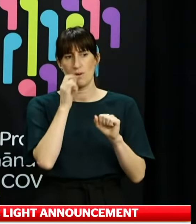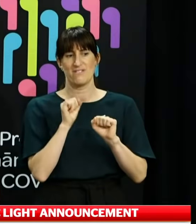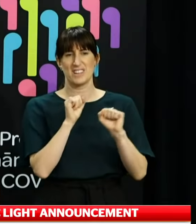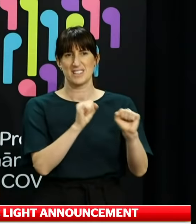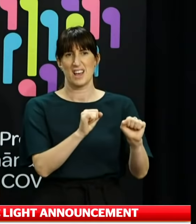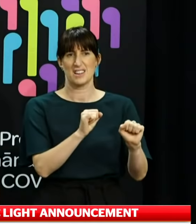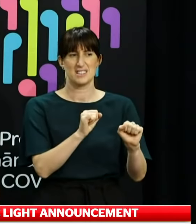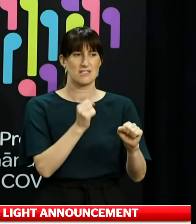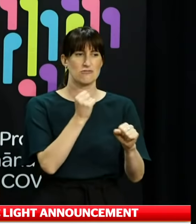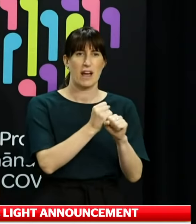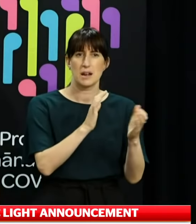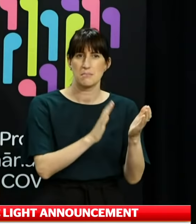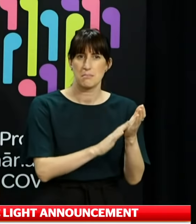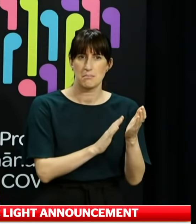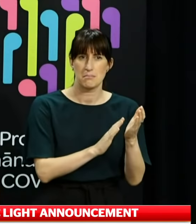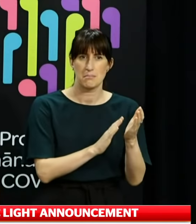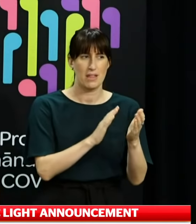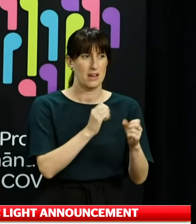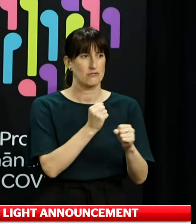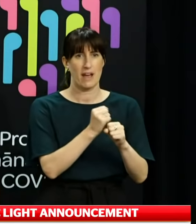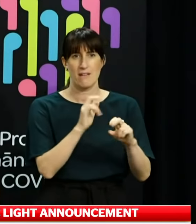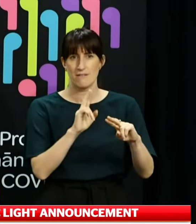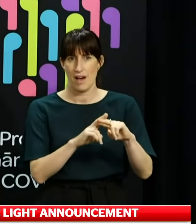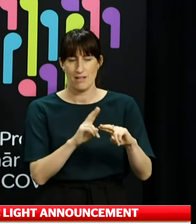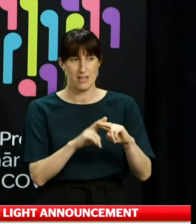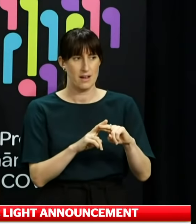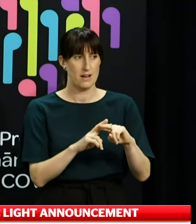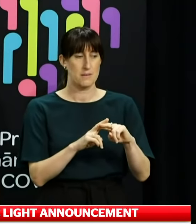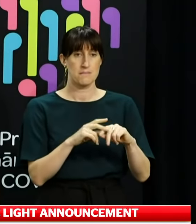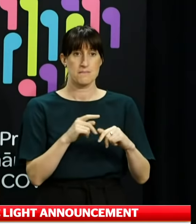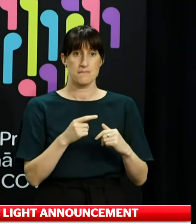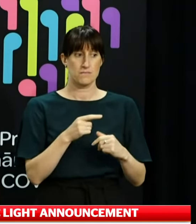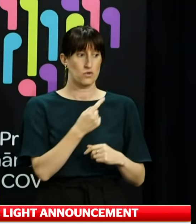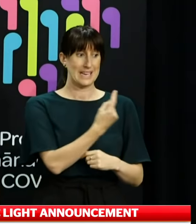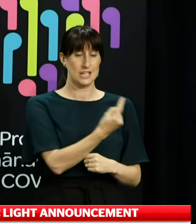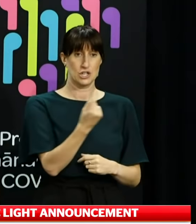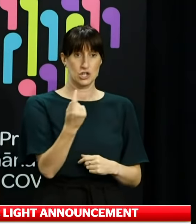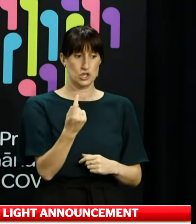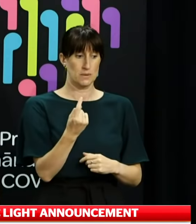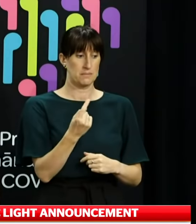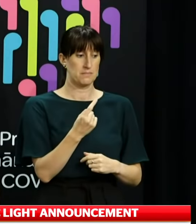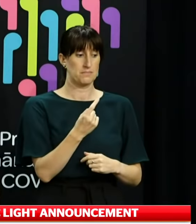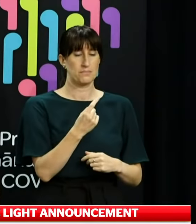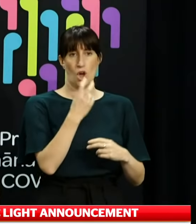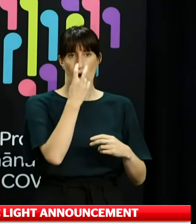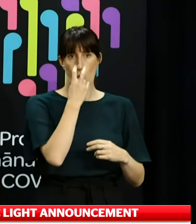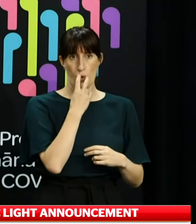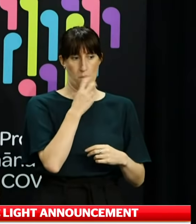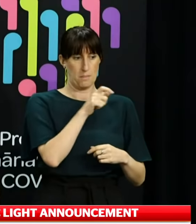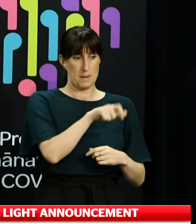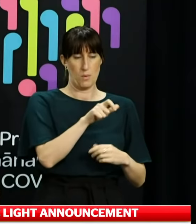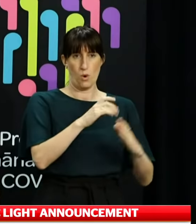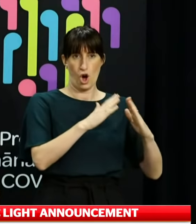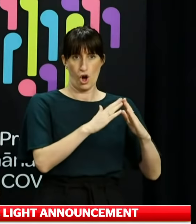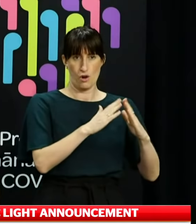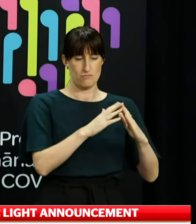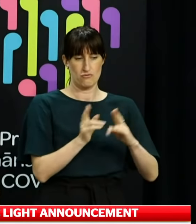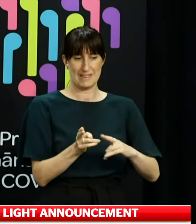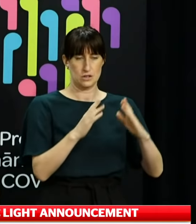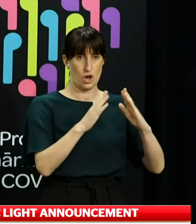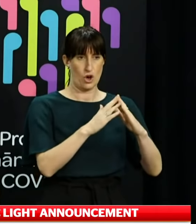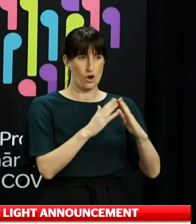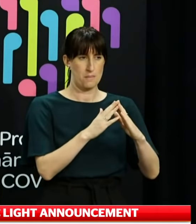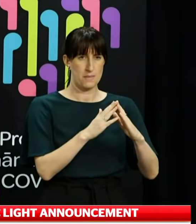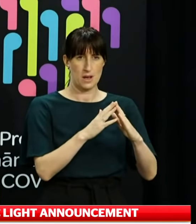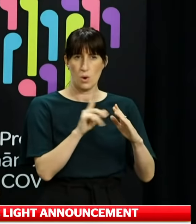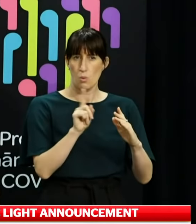or rules should they be following? Is it ad hoc for each aged care facility? There appears to be some so-called guidance on the Ministry